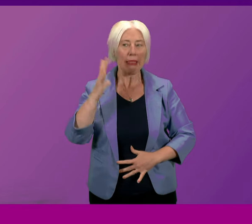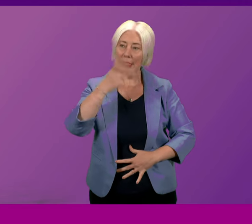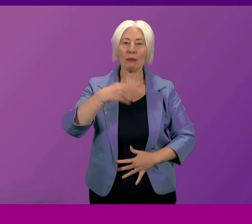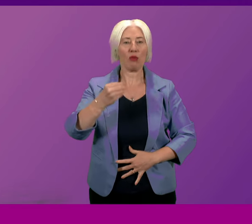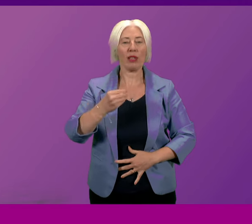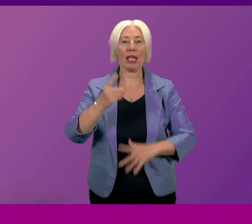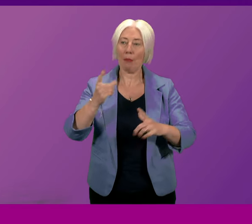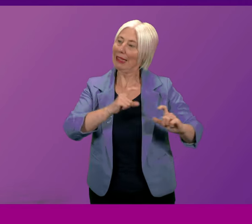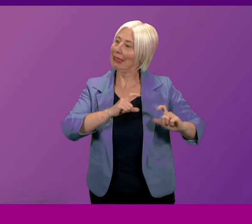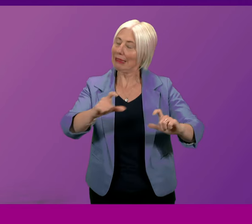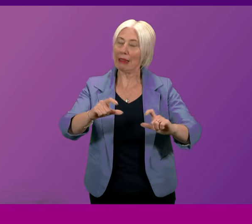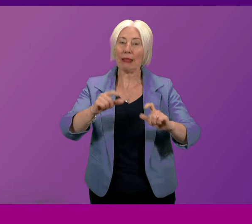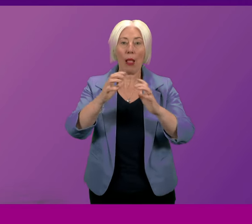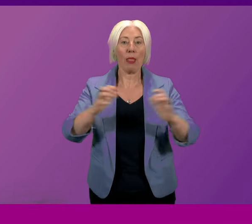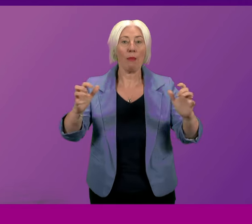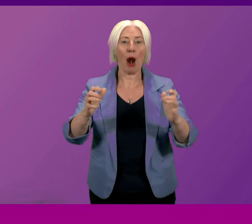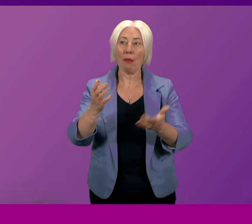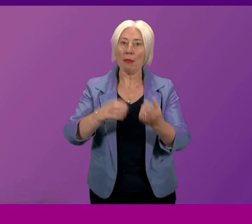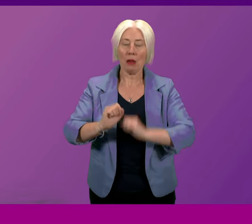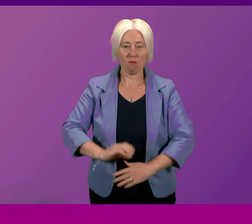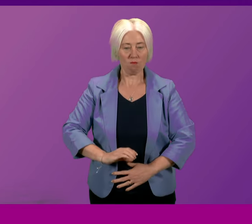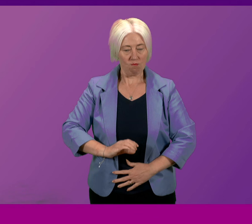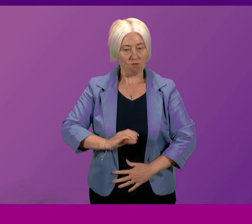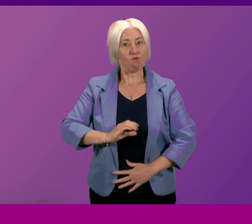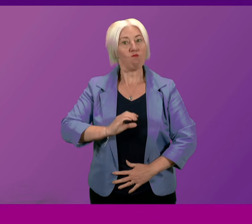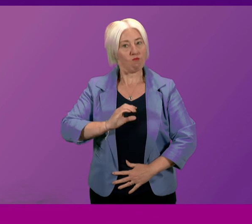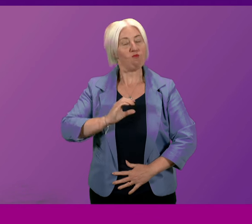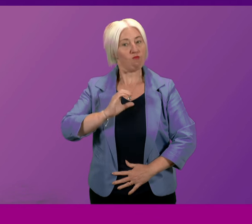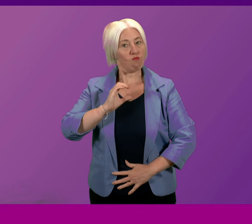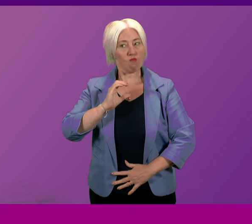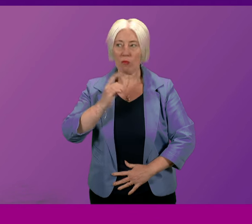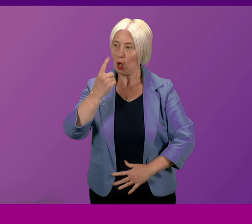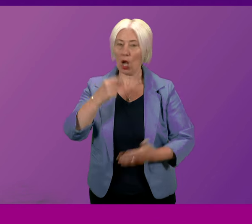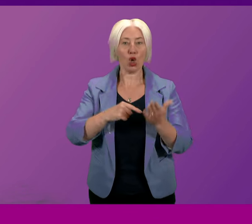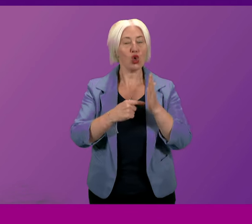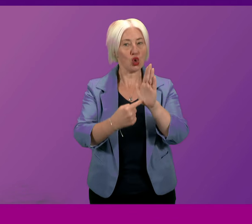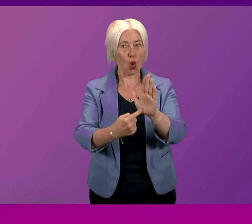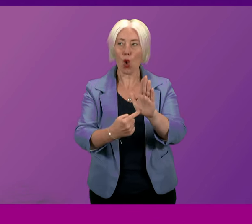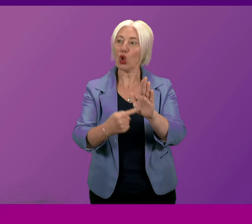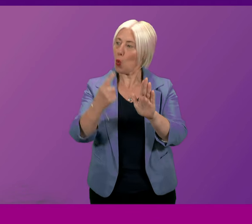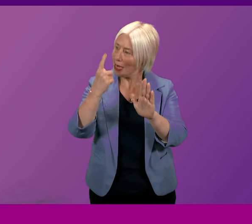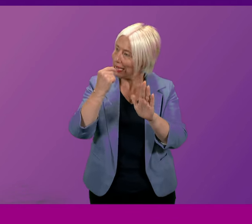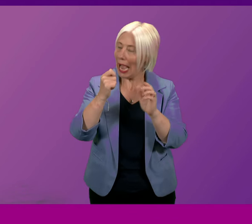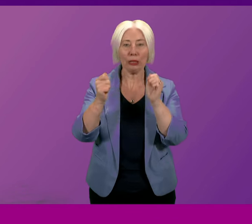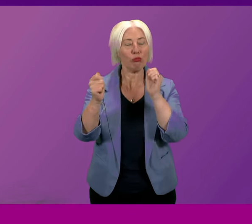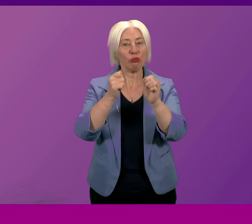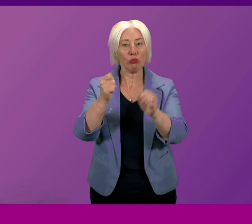Since then, this Parliament has grown in confidence, and it's shown the ability to create the change Scotland